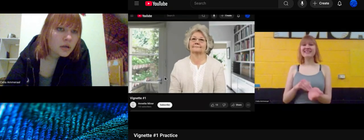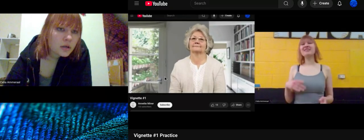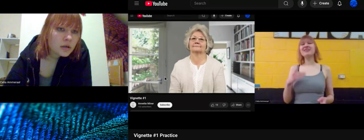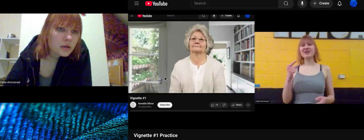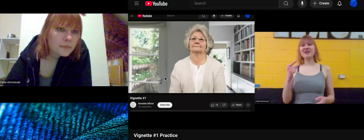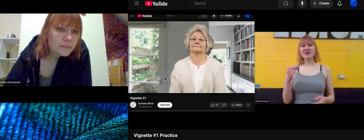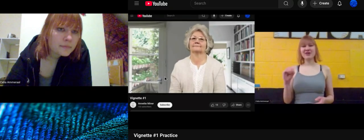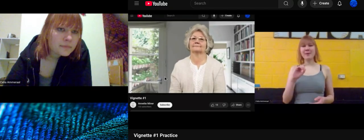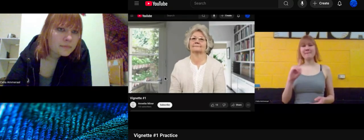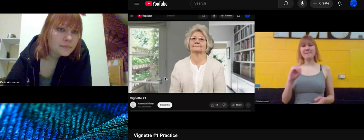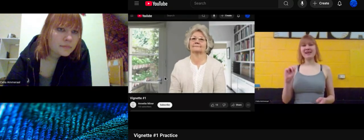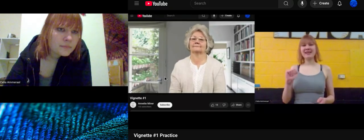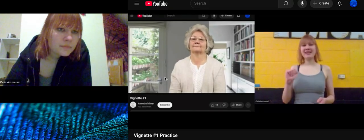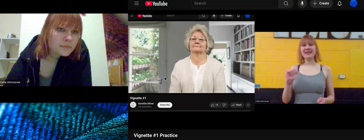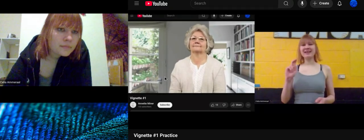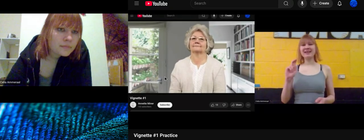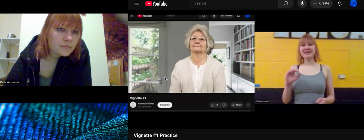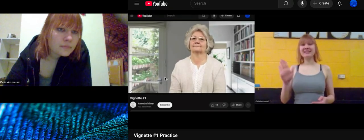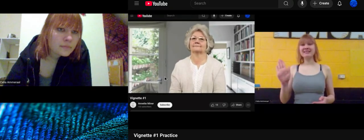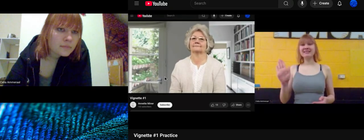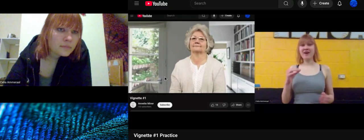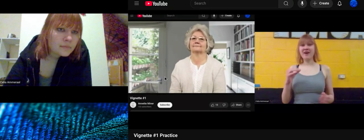Teddy speaking. How may I help you?